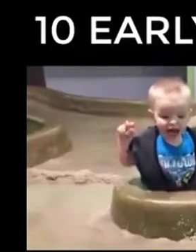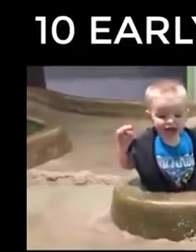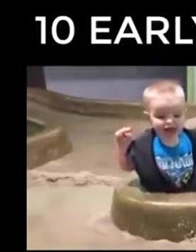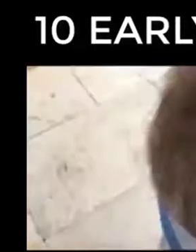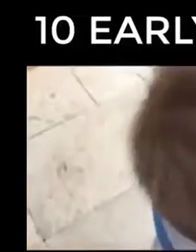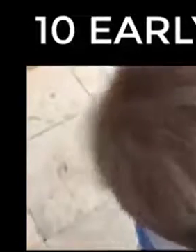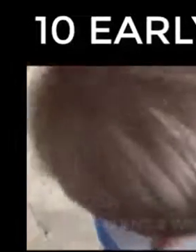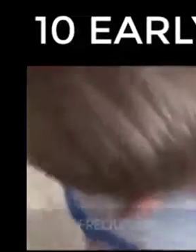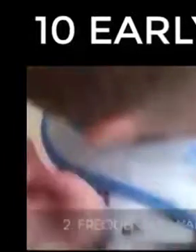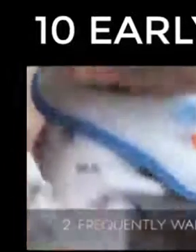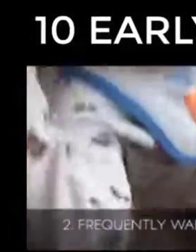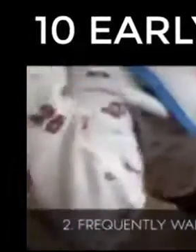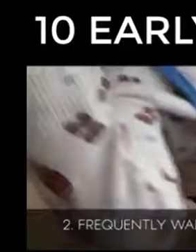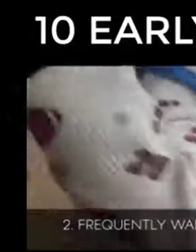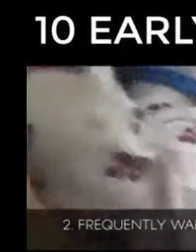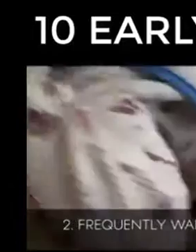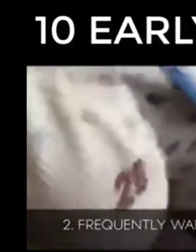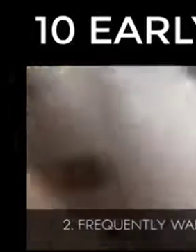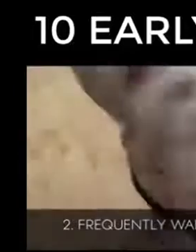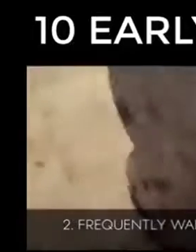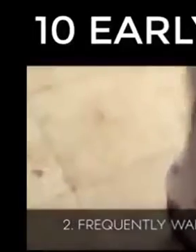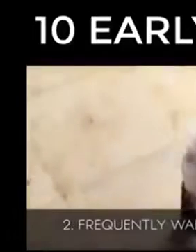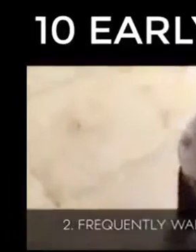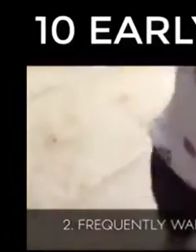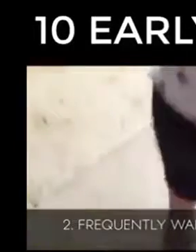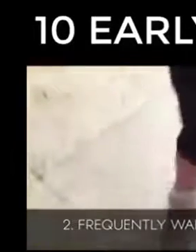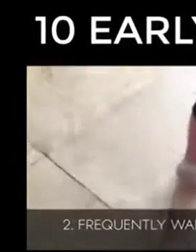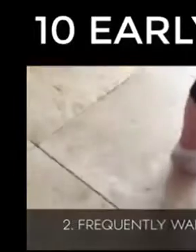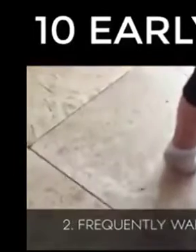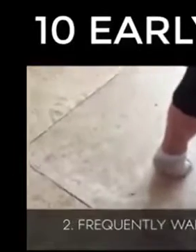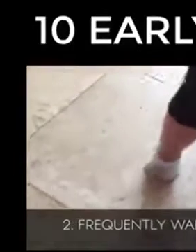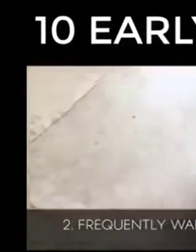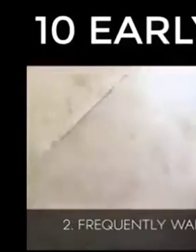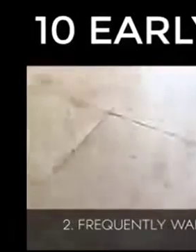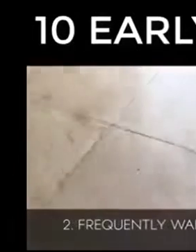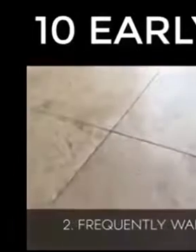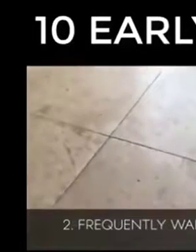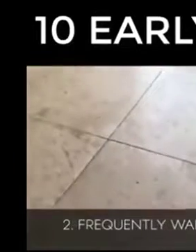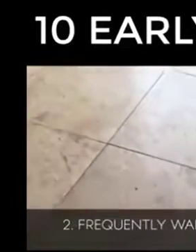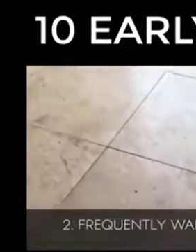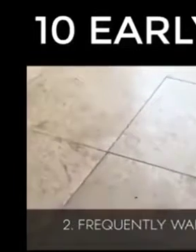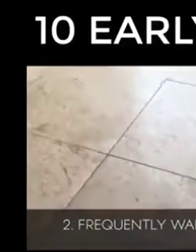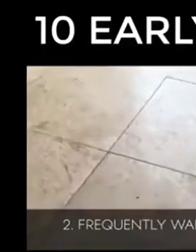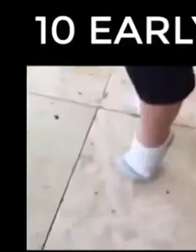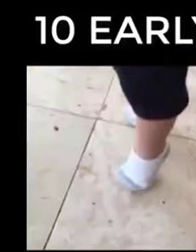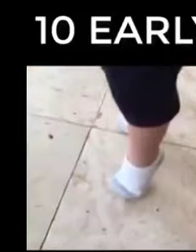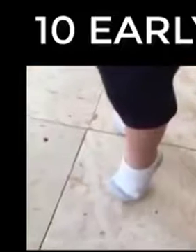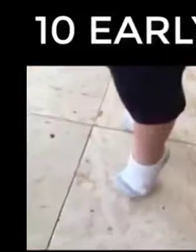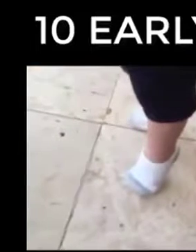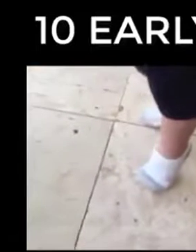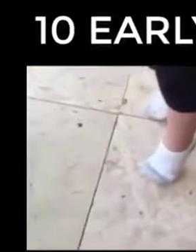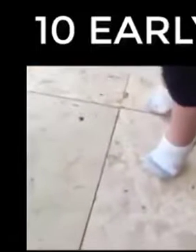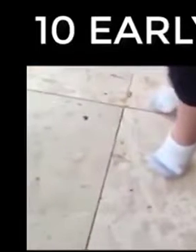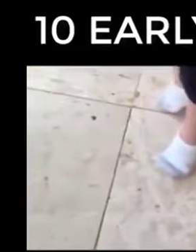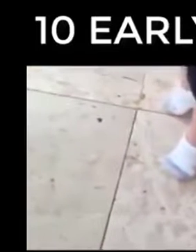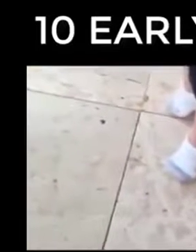with autism. This second example can be confusing to some, as most people have at least attempted to walk on their tippy toes at some point in their life. Again, pay